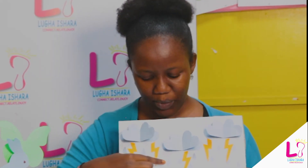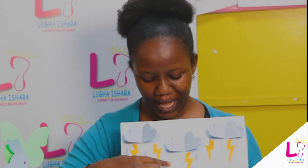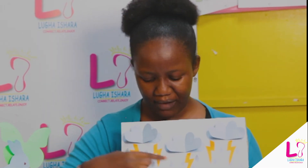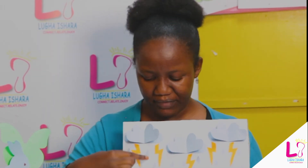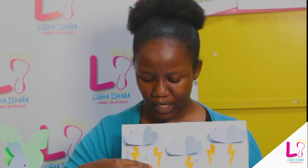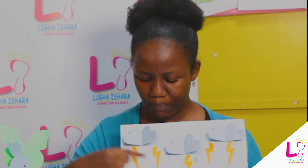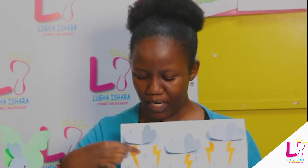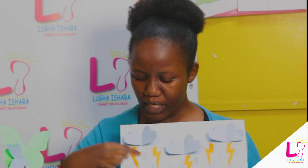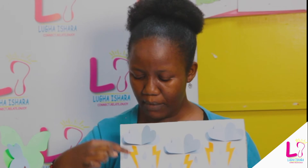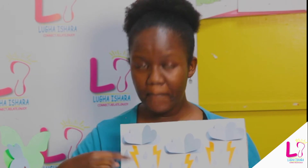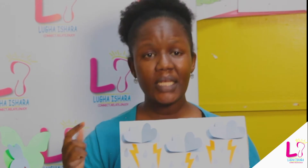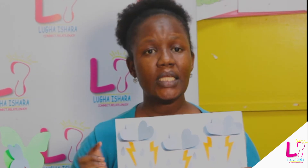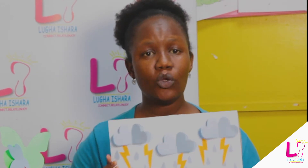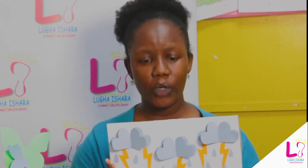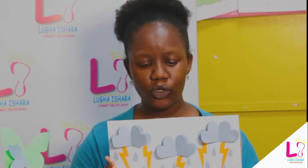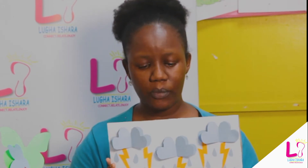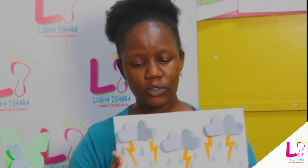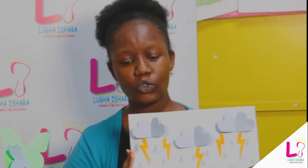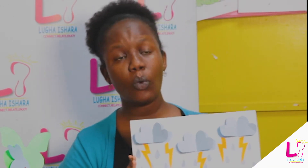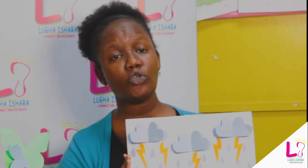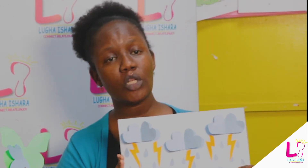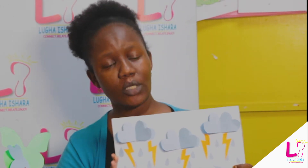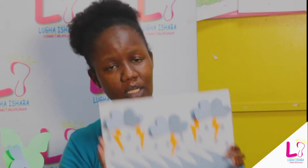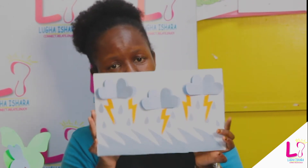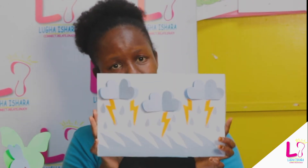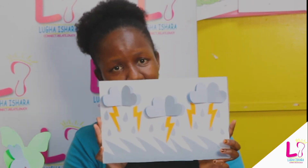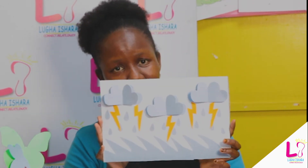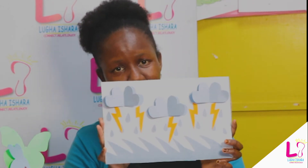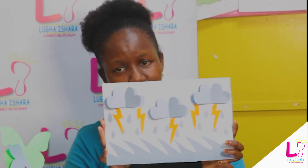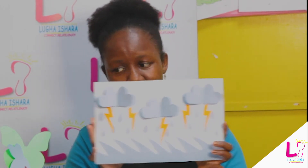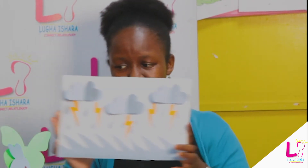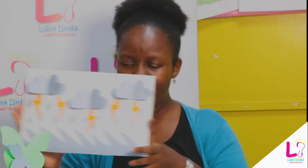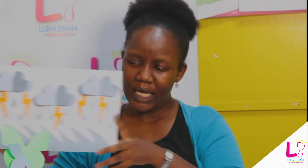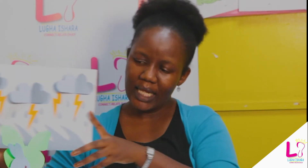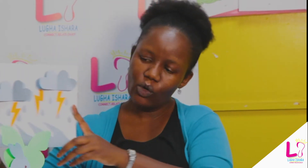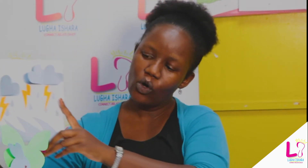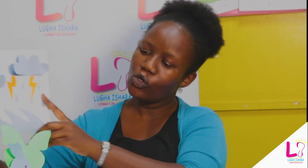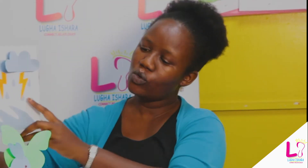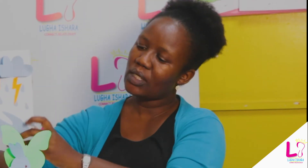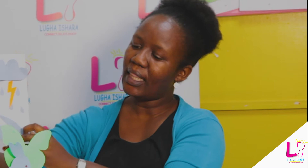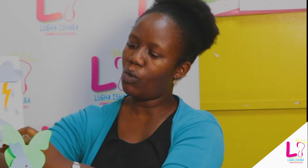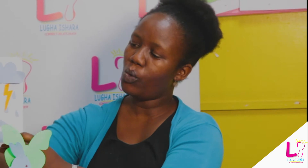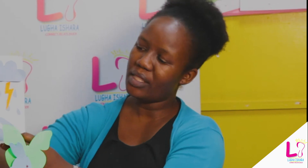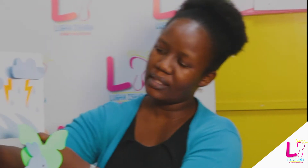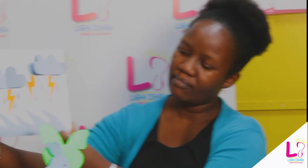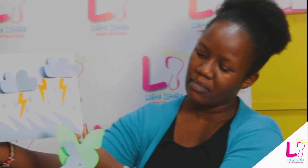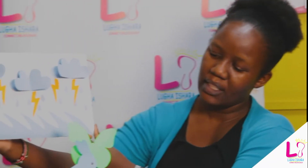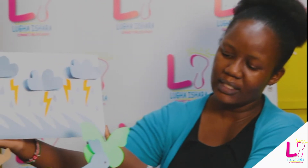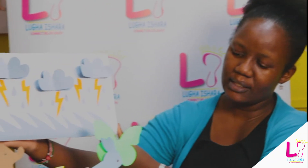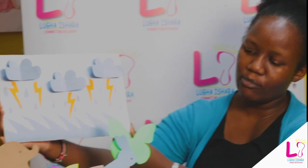have many raindrops. So what will you need to make this craft that goes together with this? Because